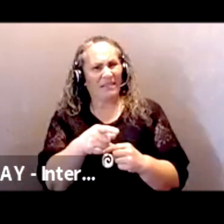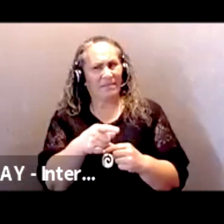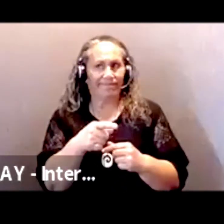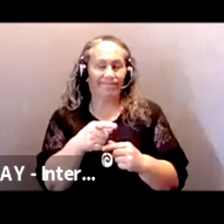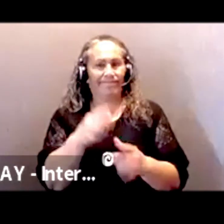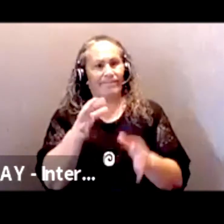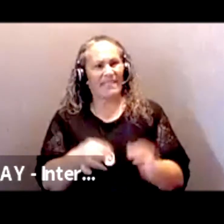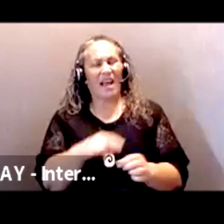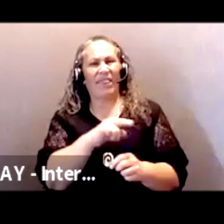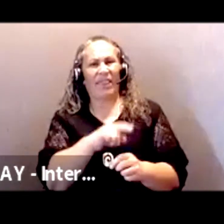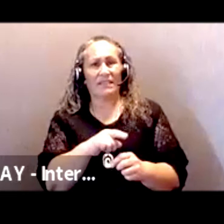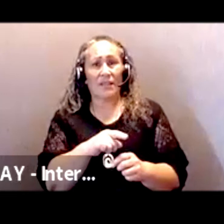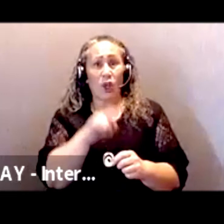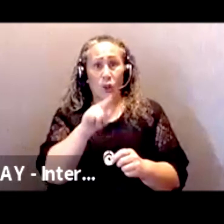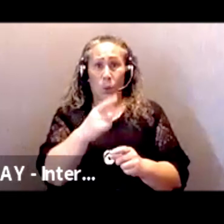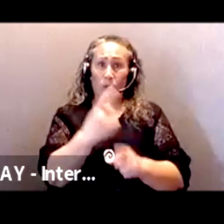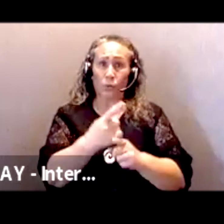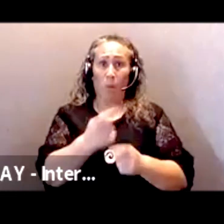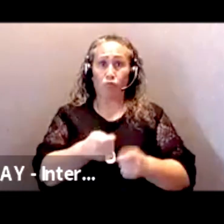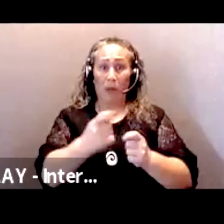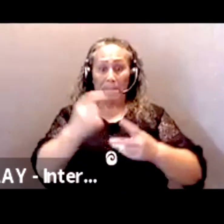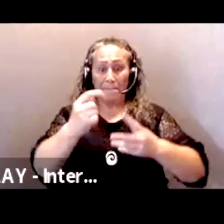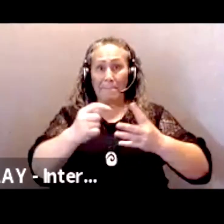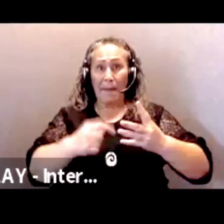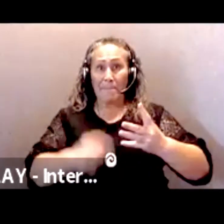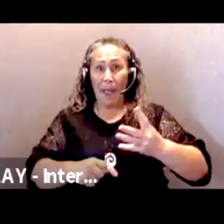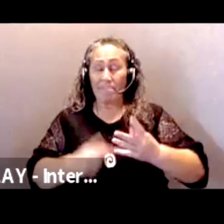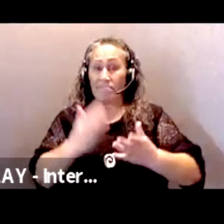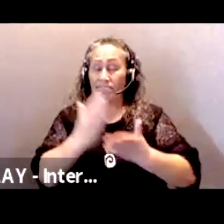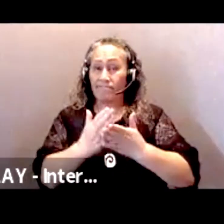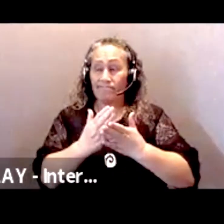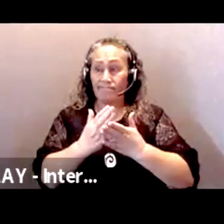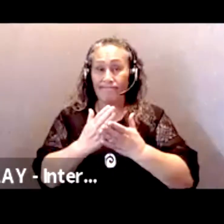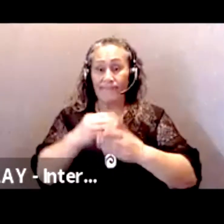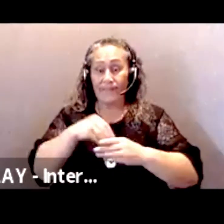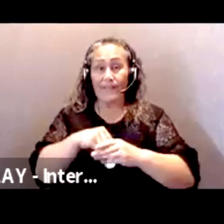all of those things that you've talked about is what we're seeing in South Auckland. And